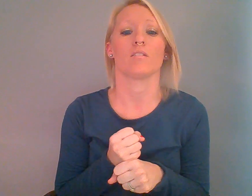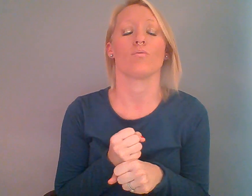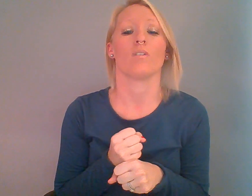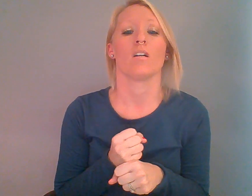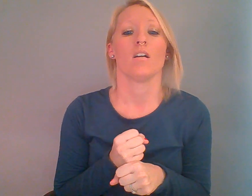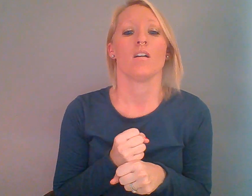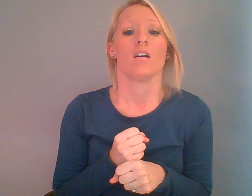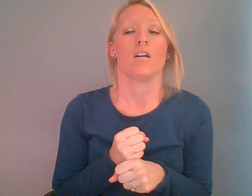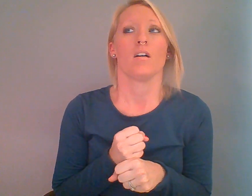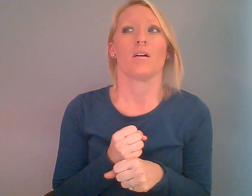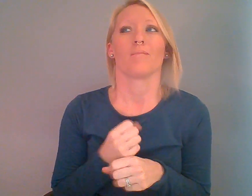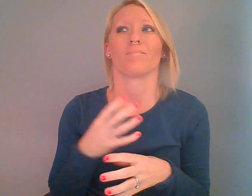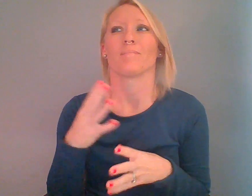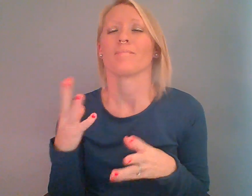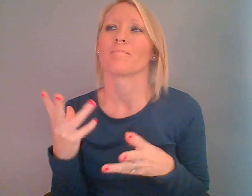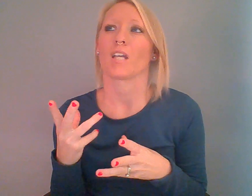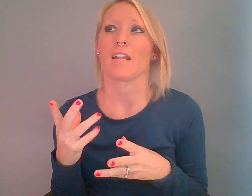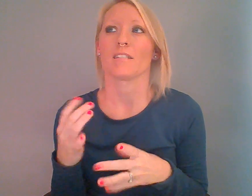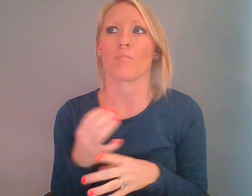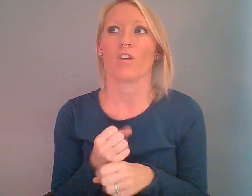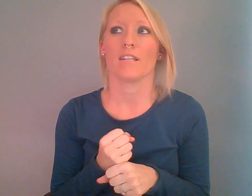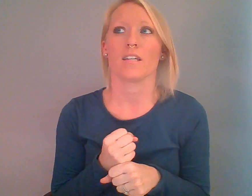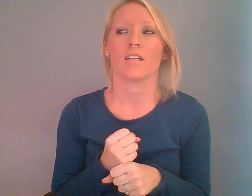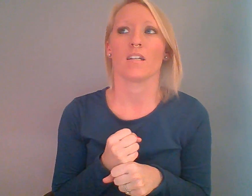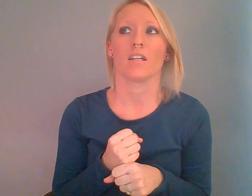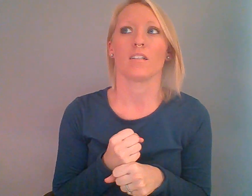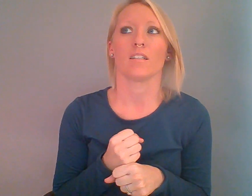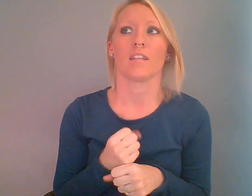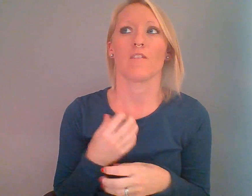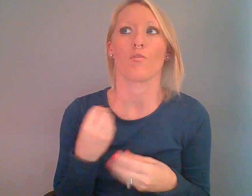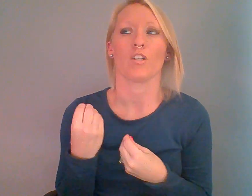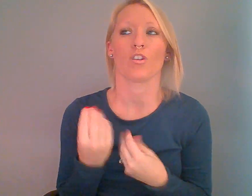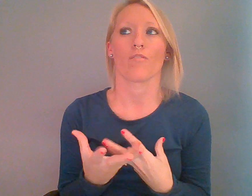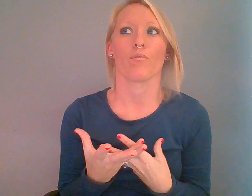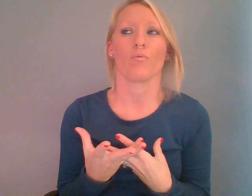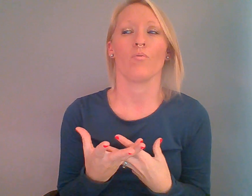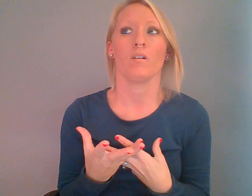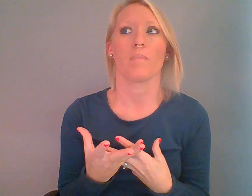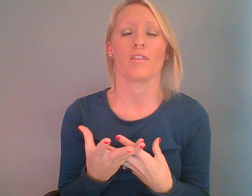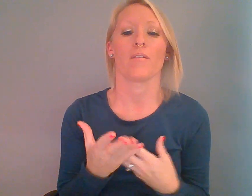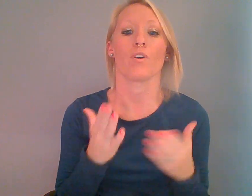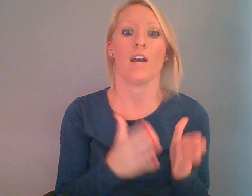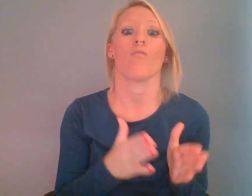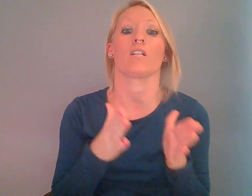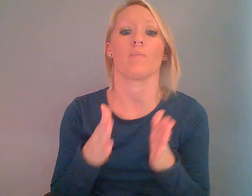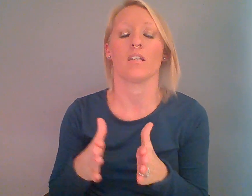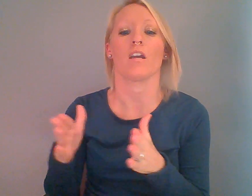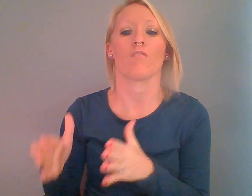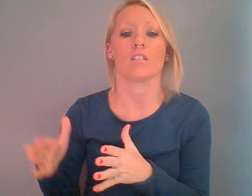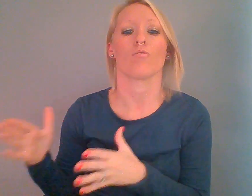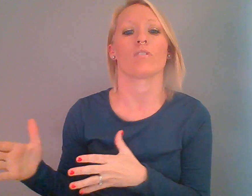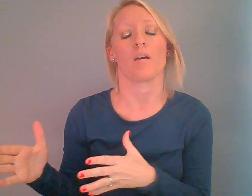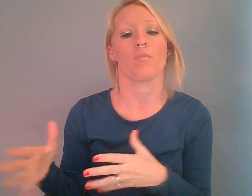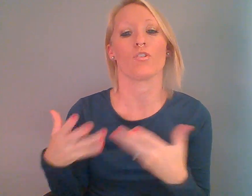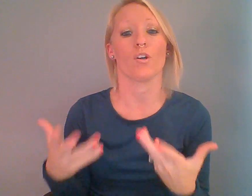to kind of summarize it and get the information through, but without explaining every single example. So